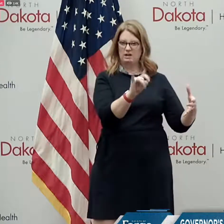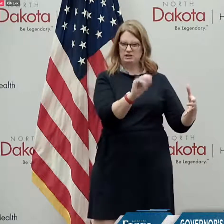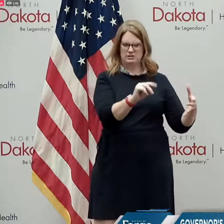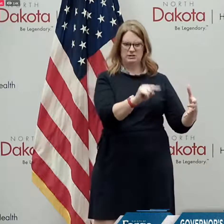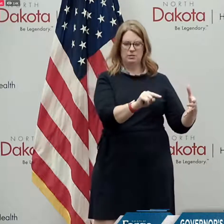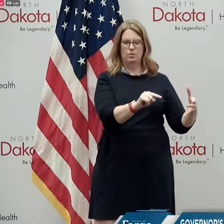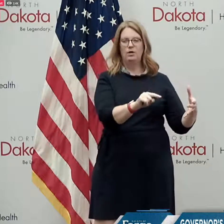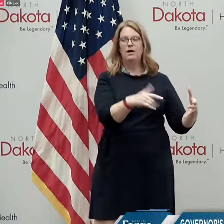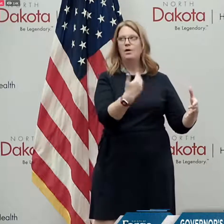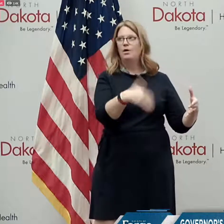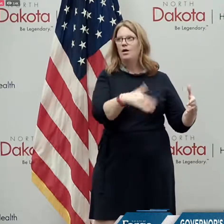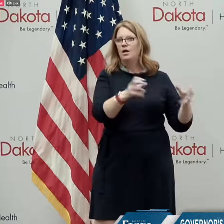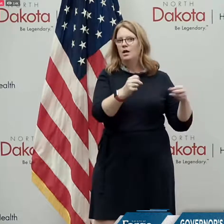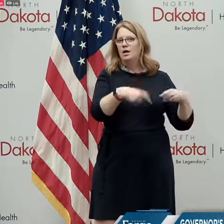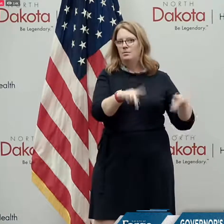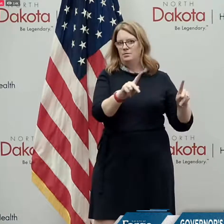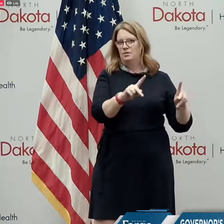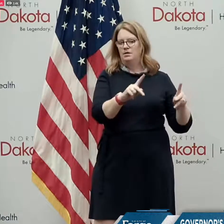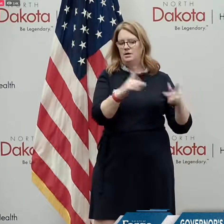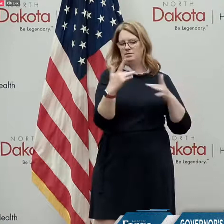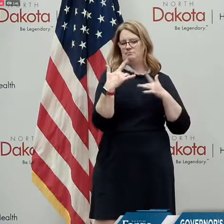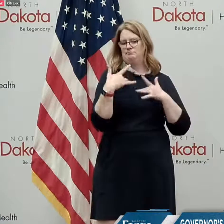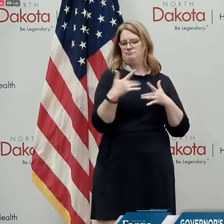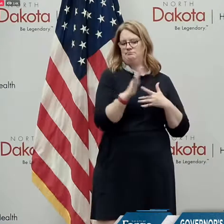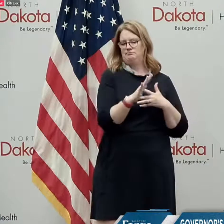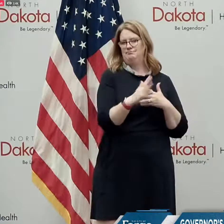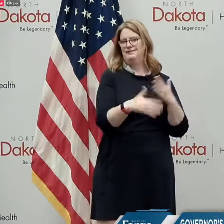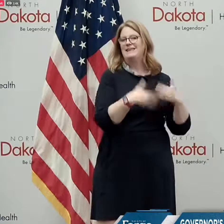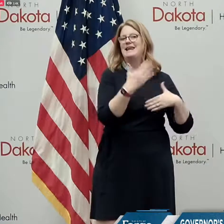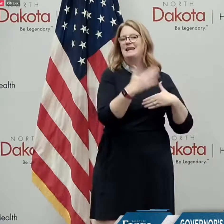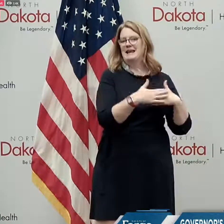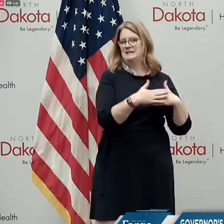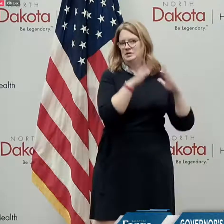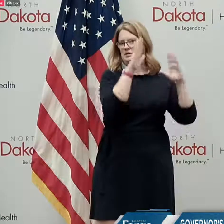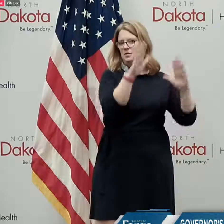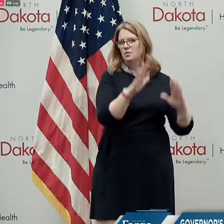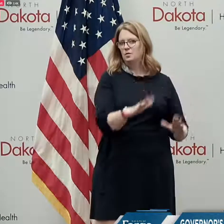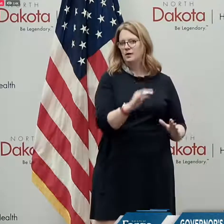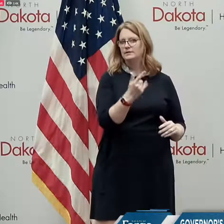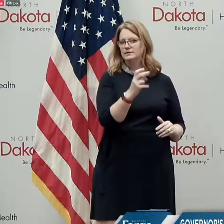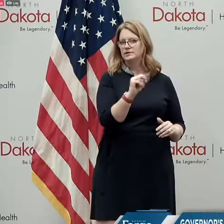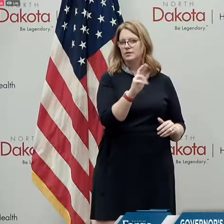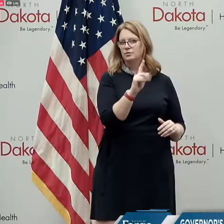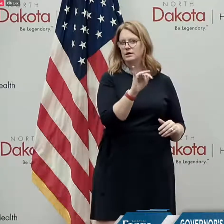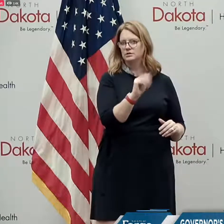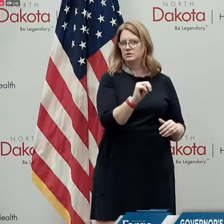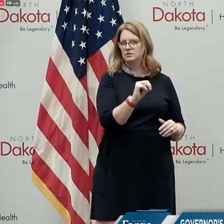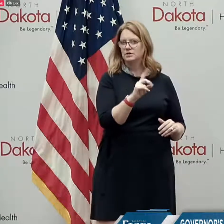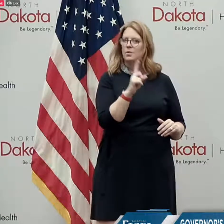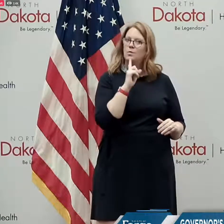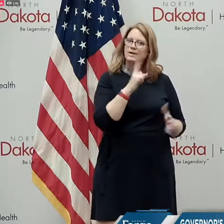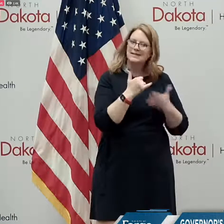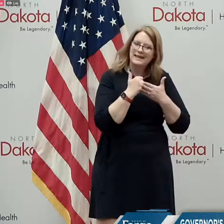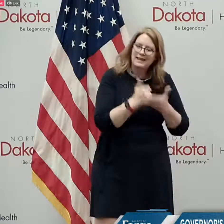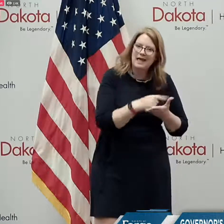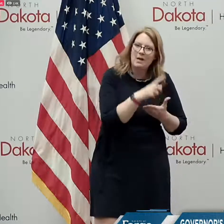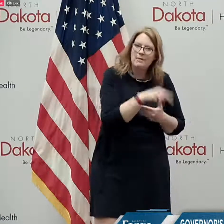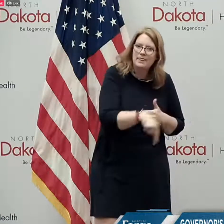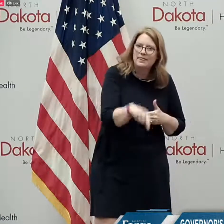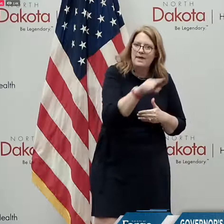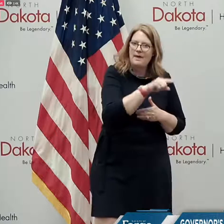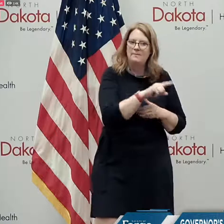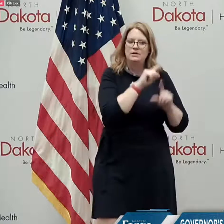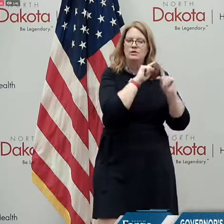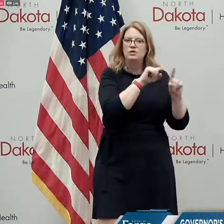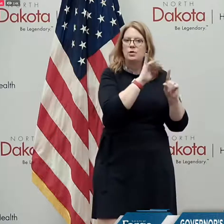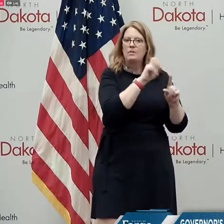all the characteristics to be the next greatest generation. So let's help them get back to school so they can continue their